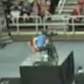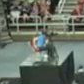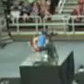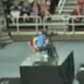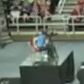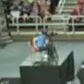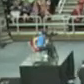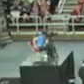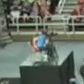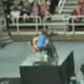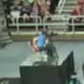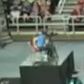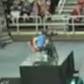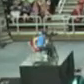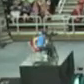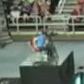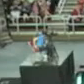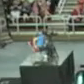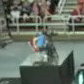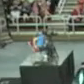So what number are we at?